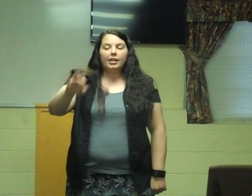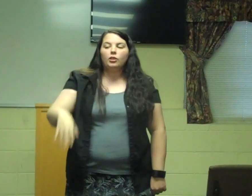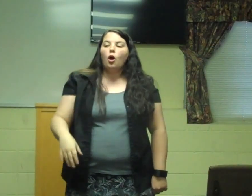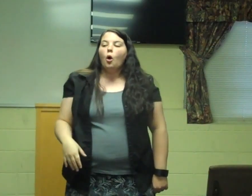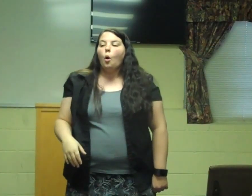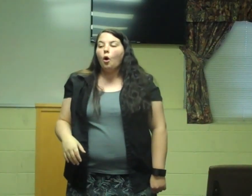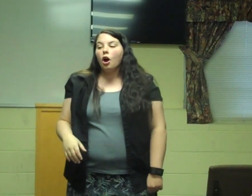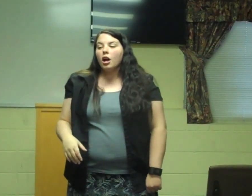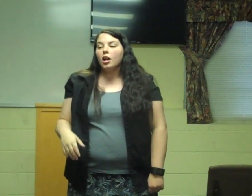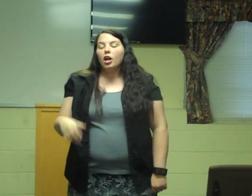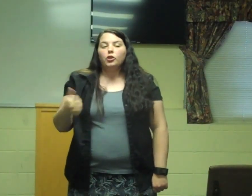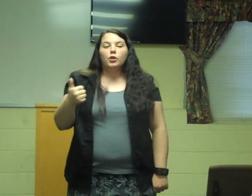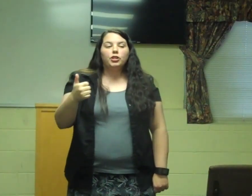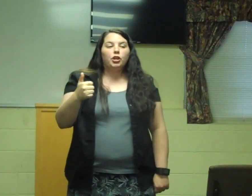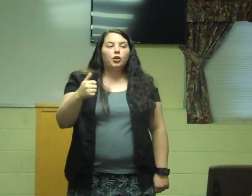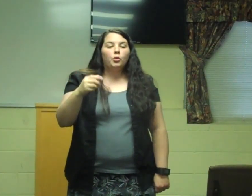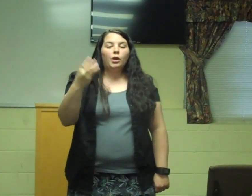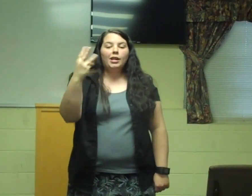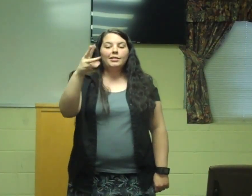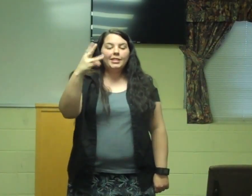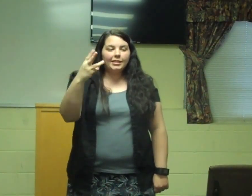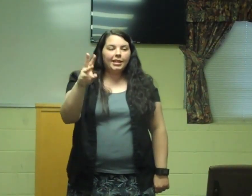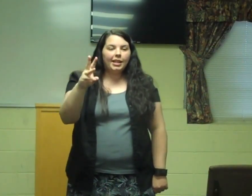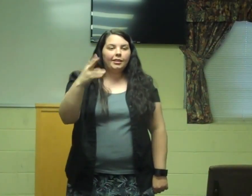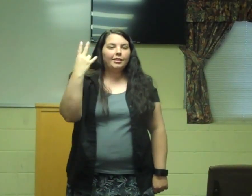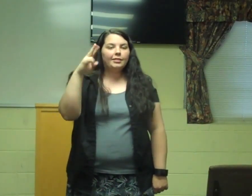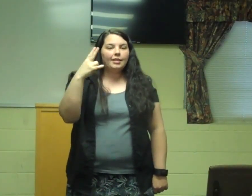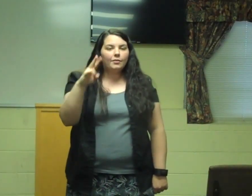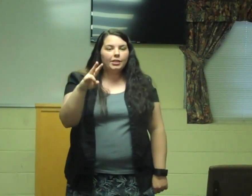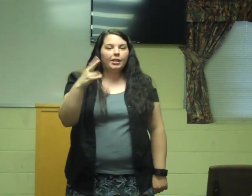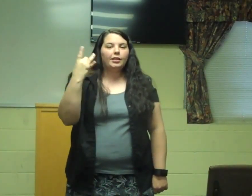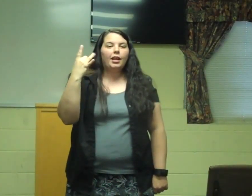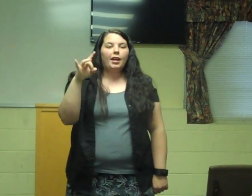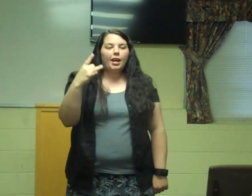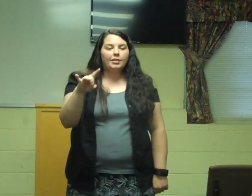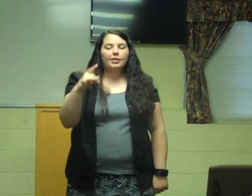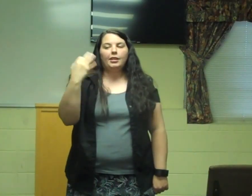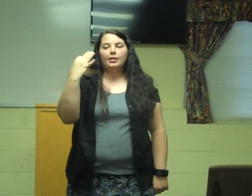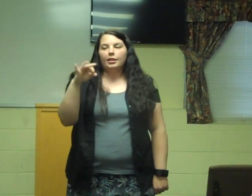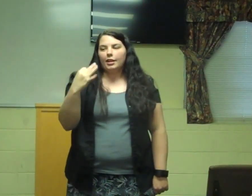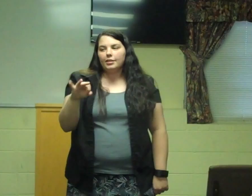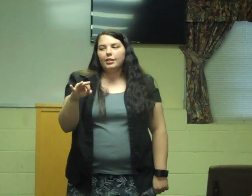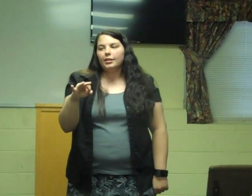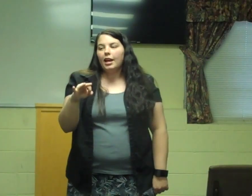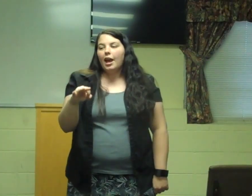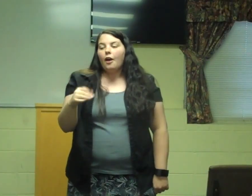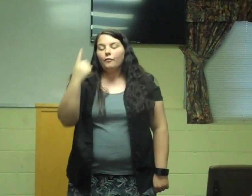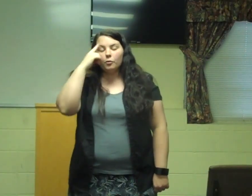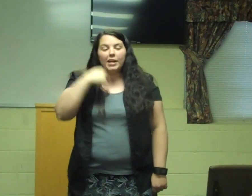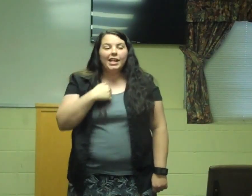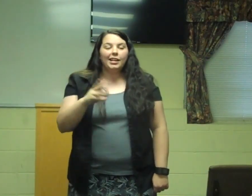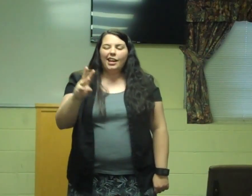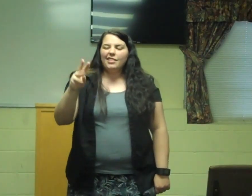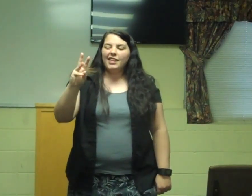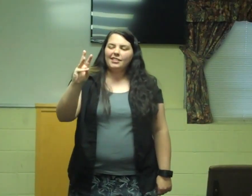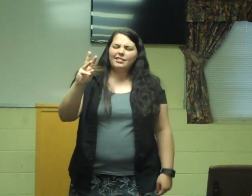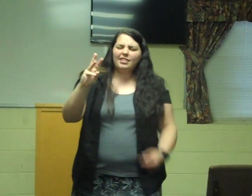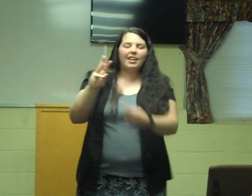19. Or you can do 16, 17, 18, 19. For me, this